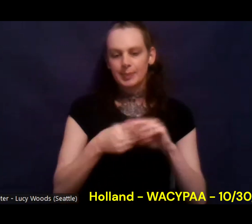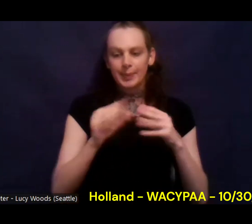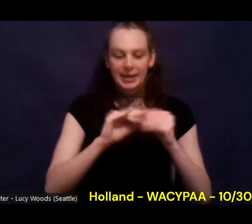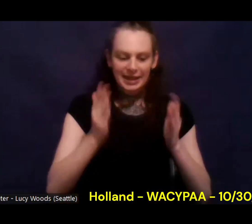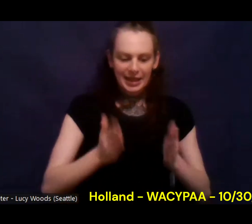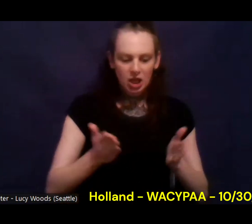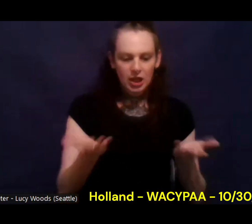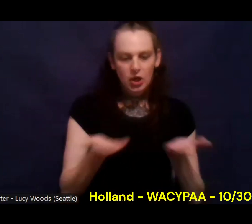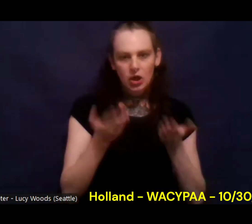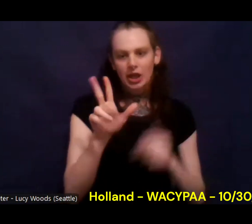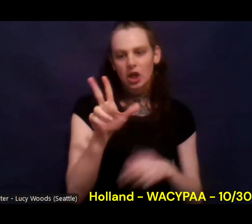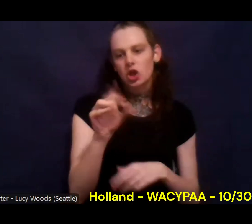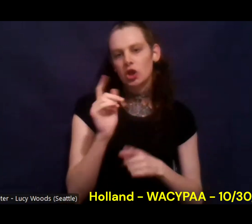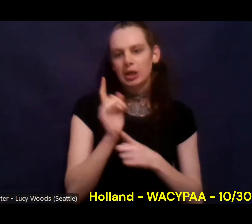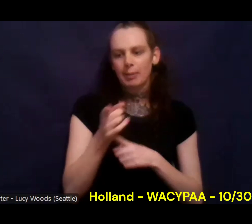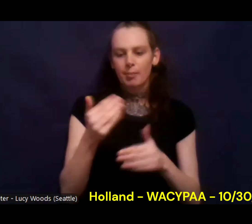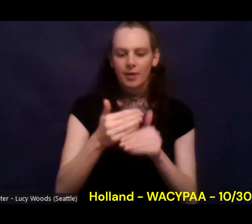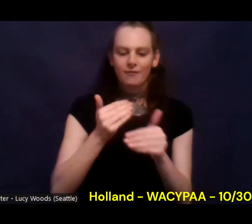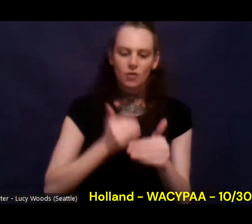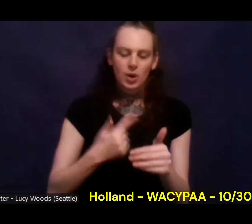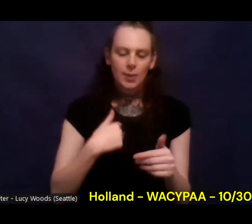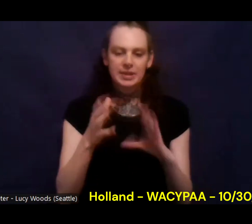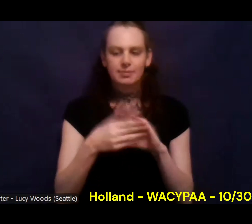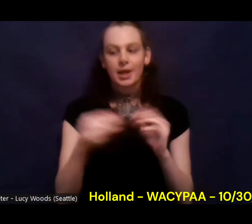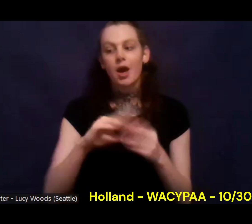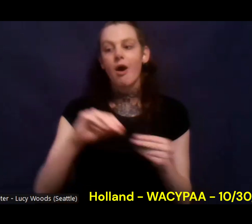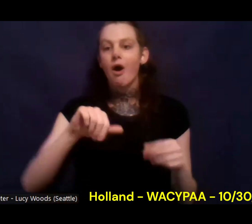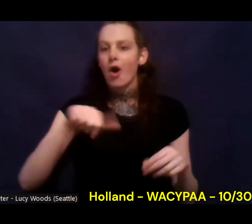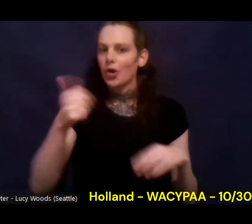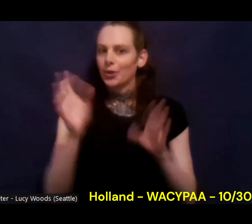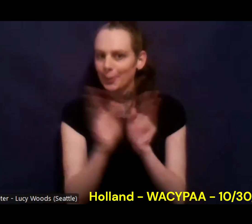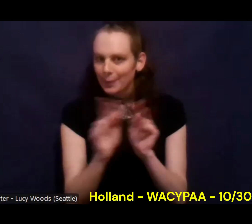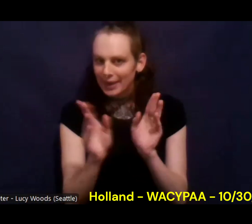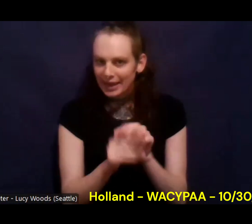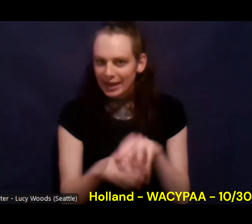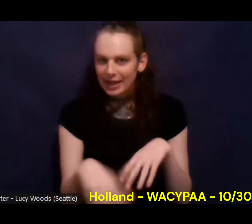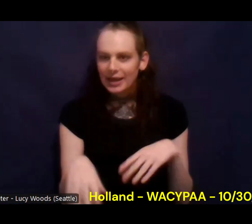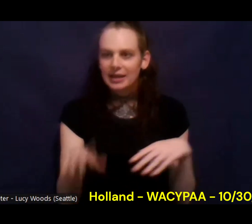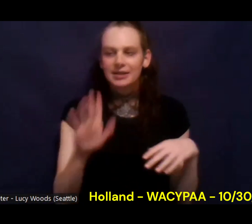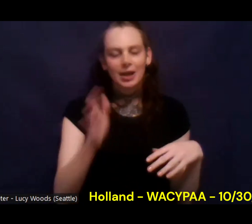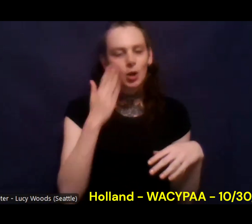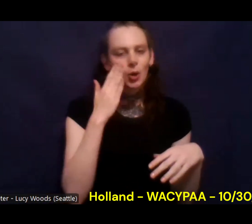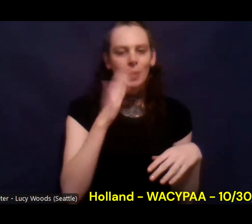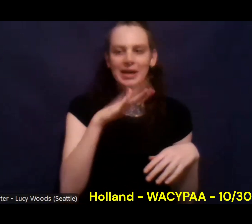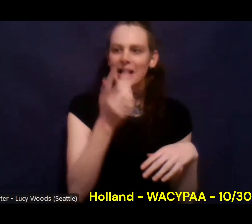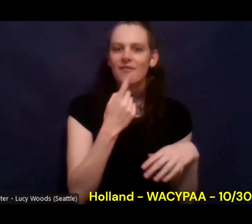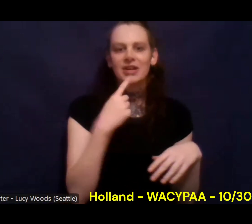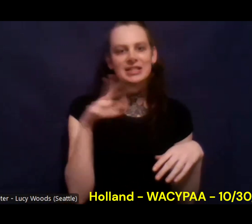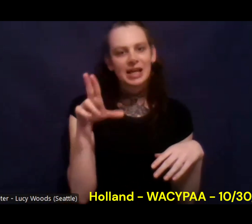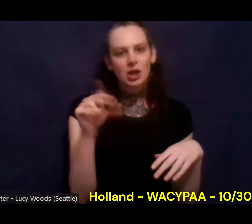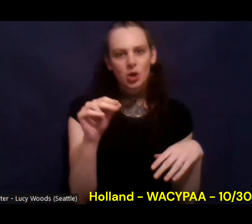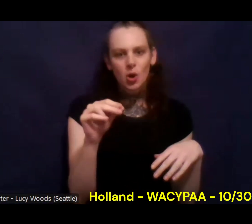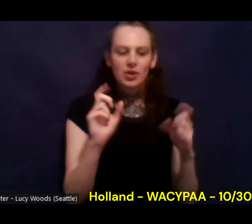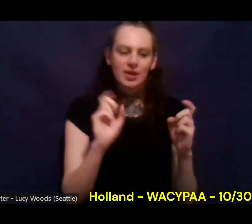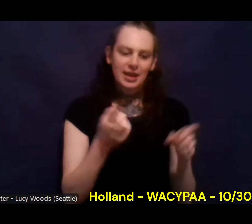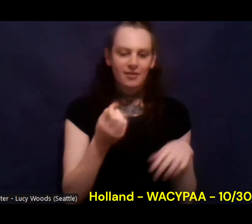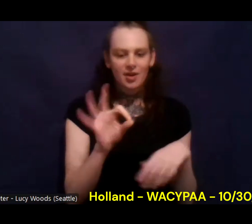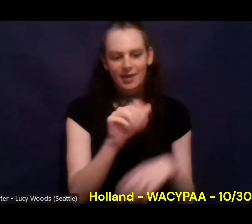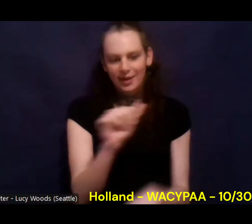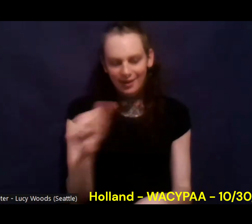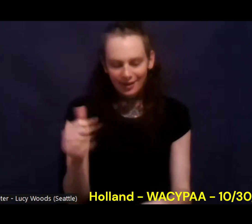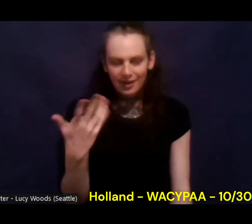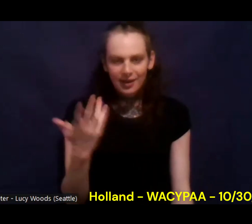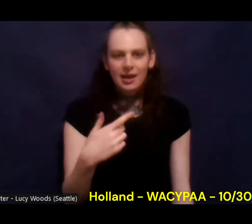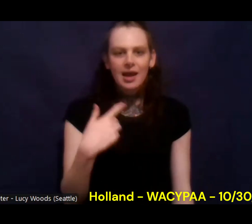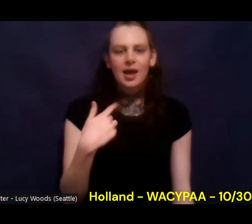ever say no to the gifts of AA. But real talk, like sometimes I get tired of hearing my own voice. I do hair for a living. So like I talk